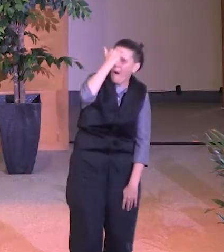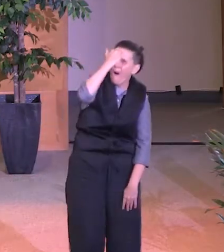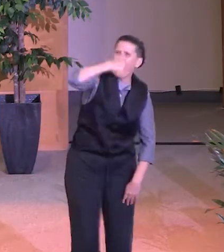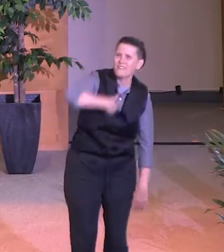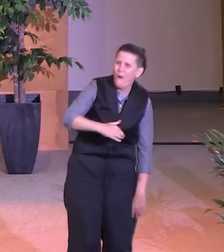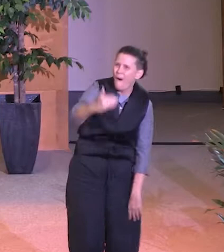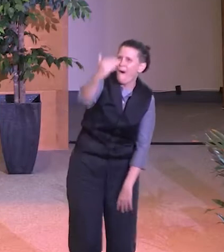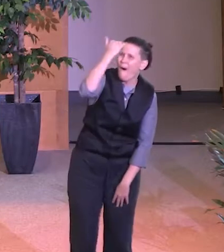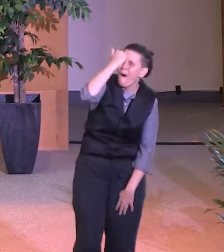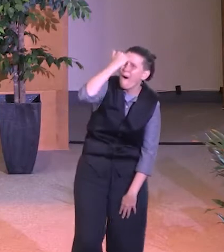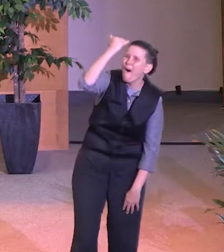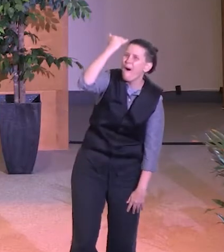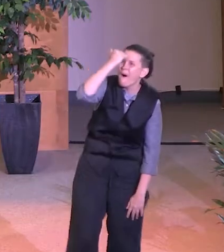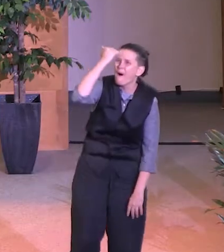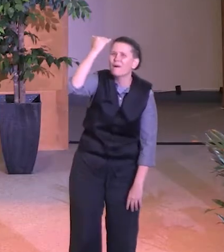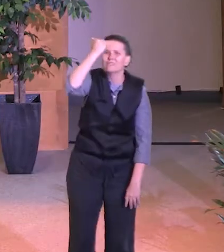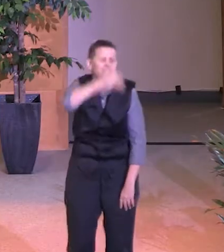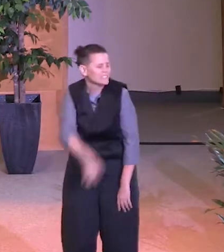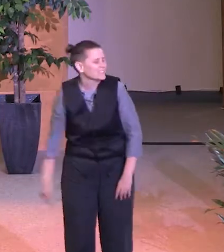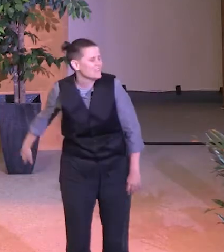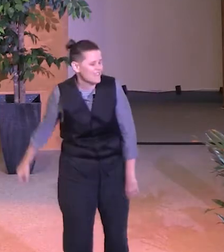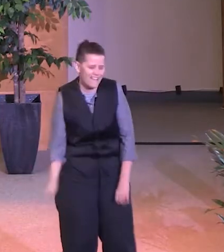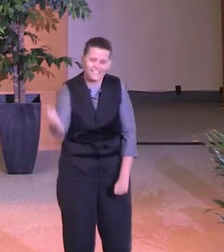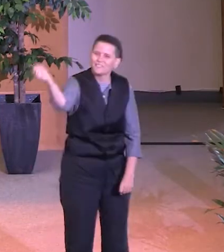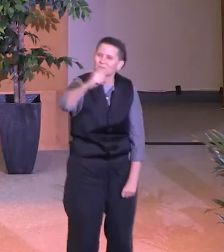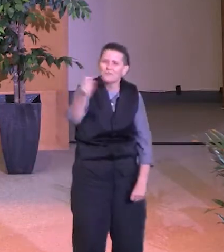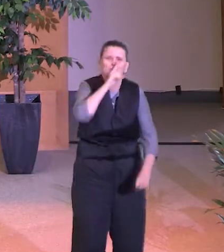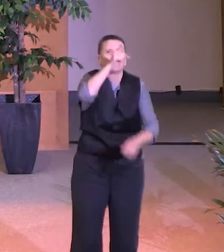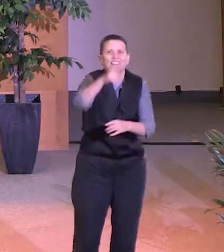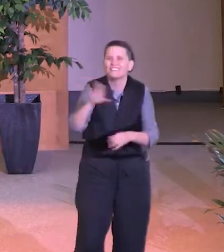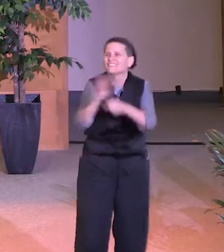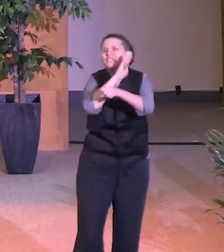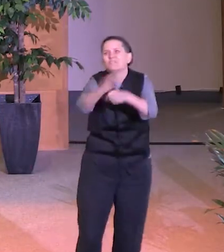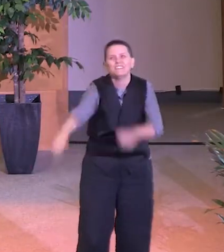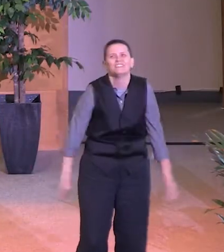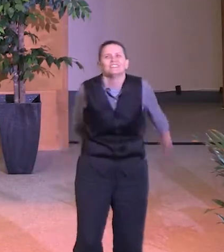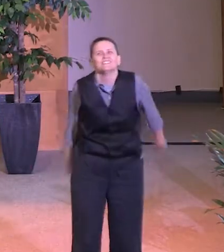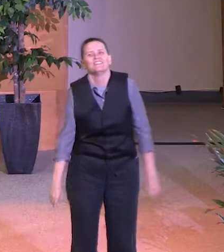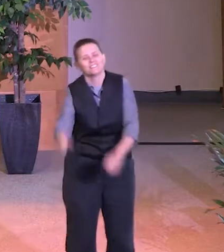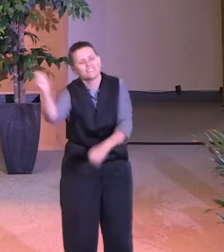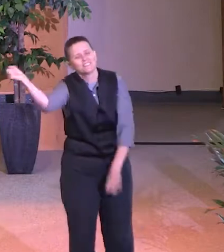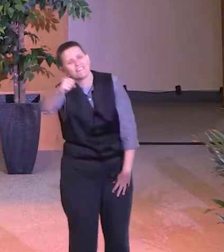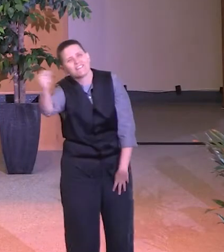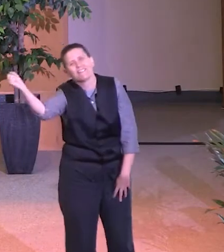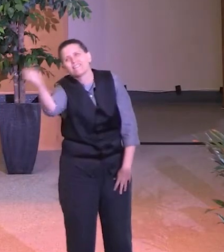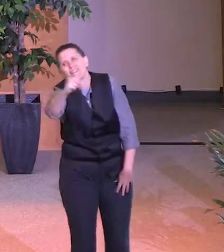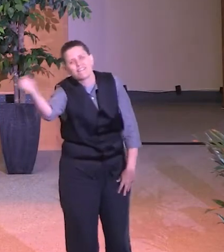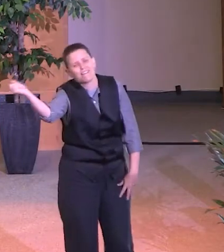it is. I know it is. I know it is. Oh yes, it's real. Yes, it's real. Say yes,